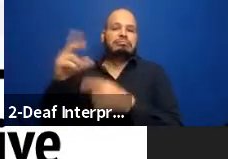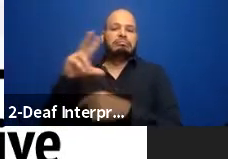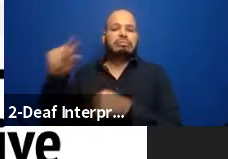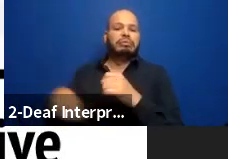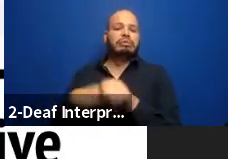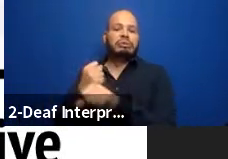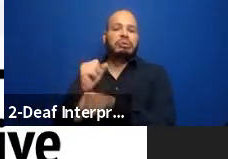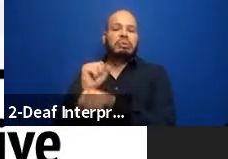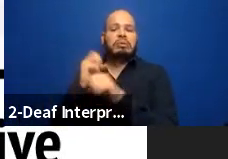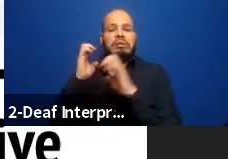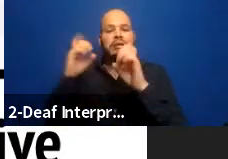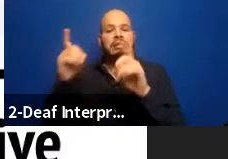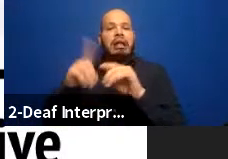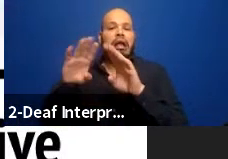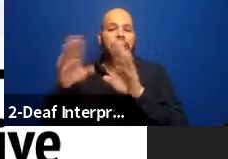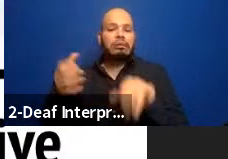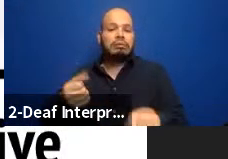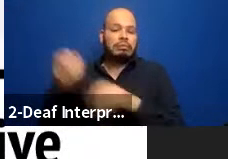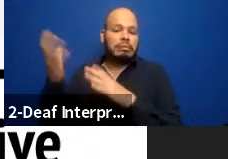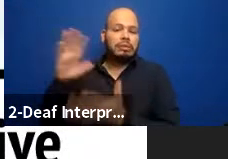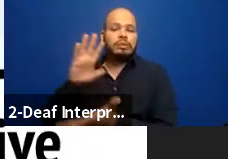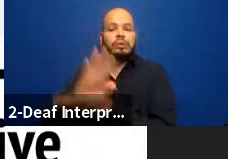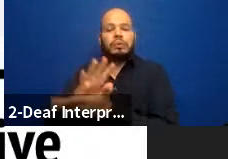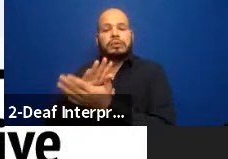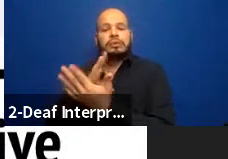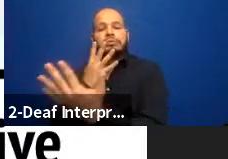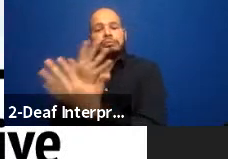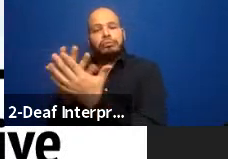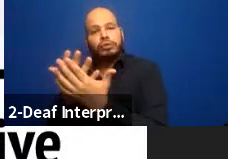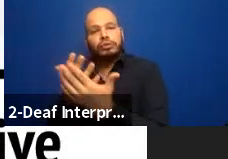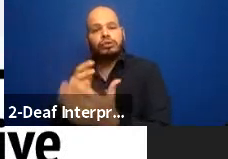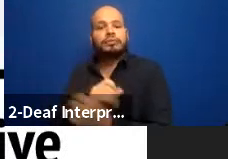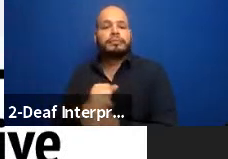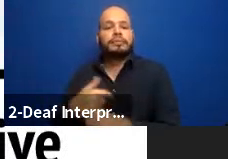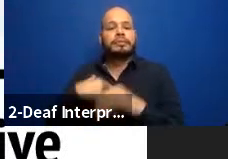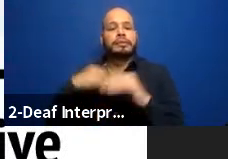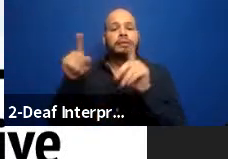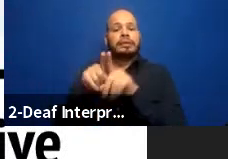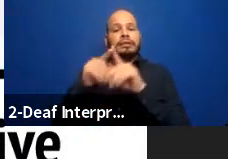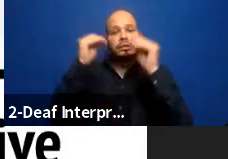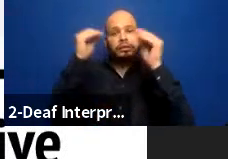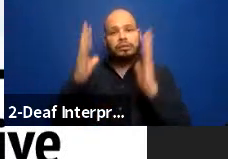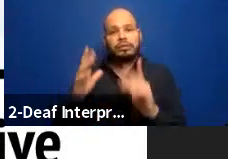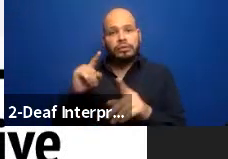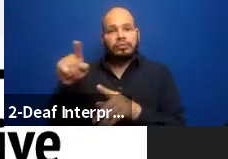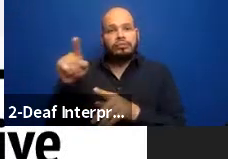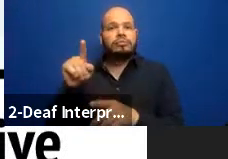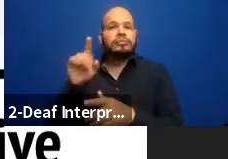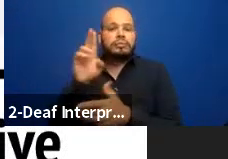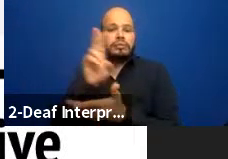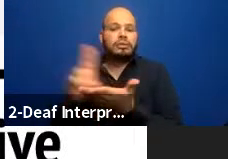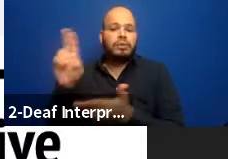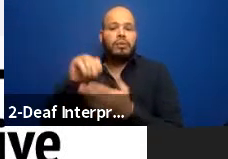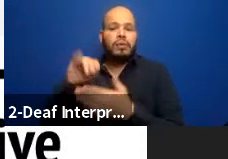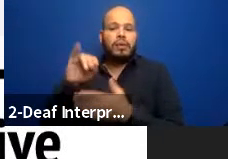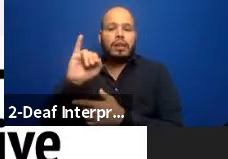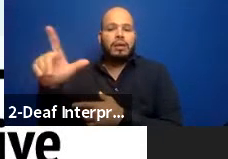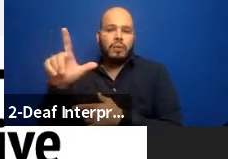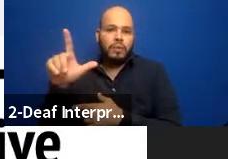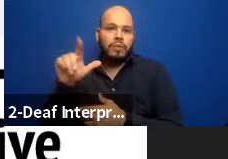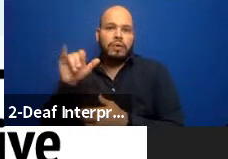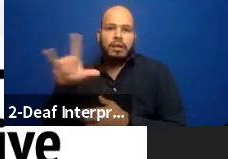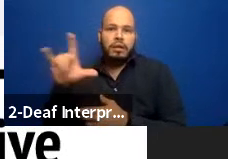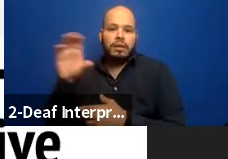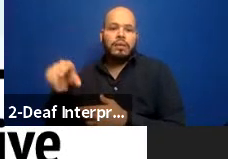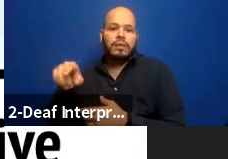of Illinois at Chicago, where I am in the departments of Black Studies and also in the Department of Criminology, Law,